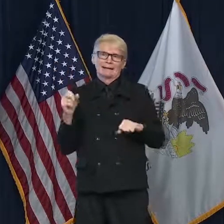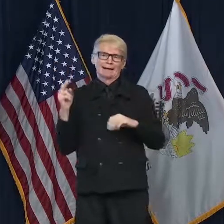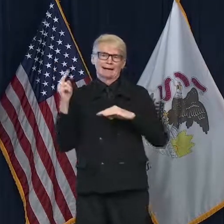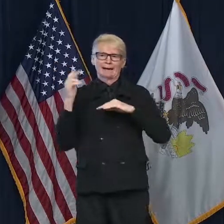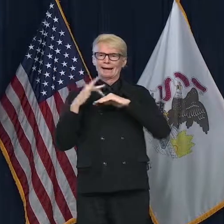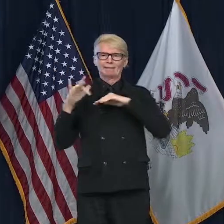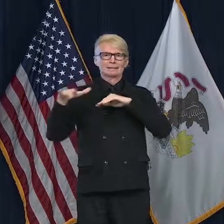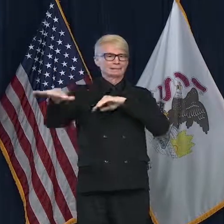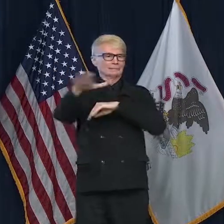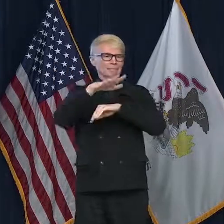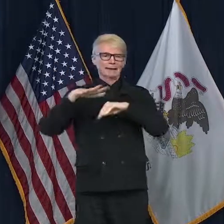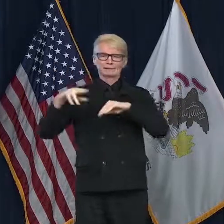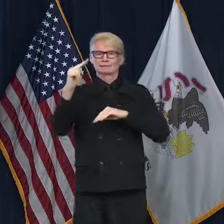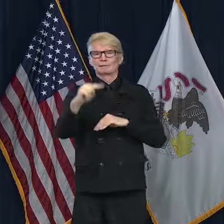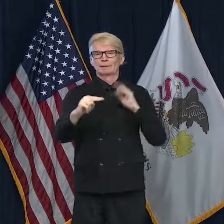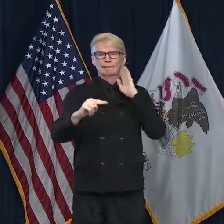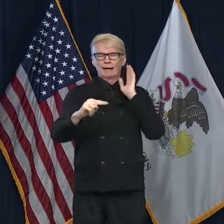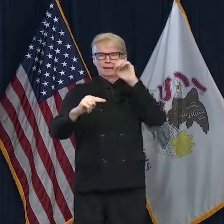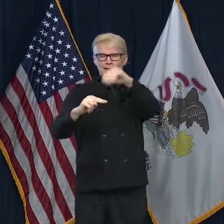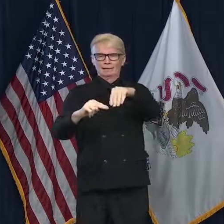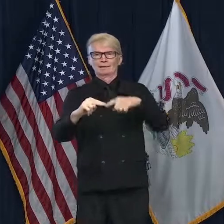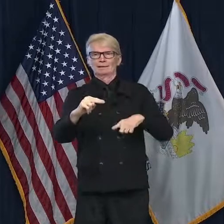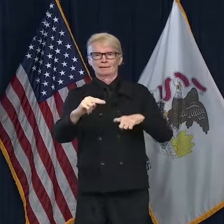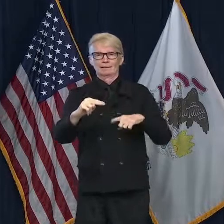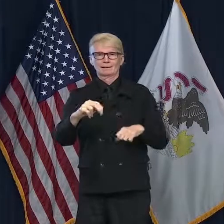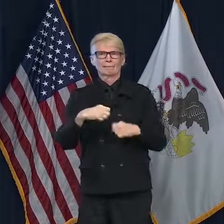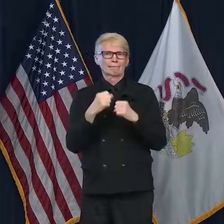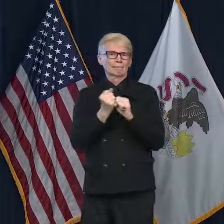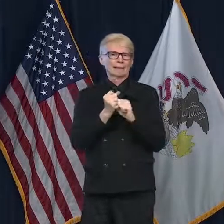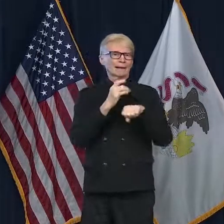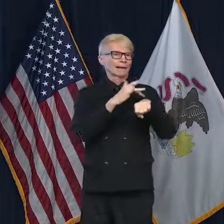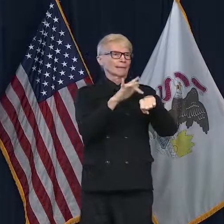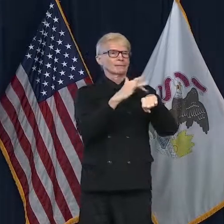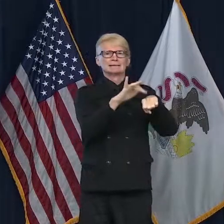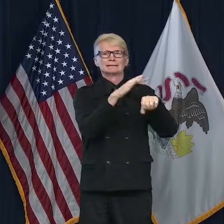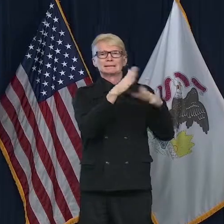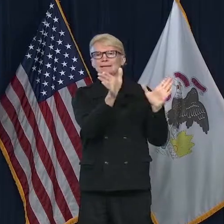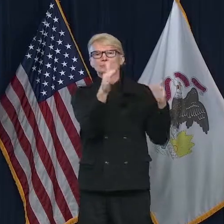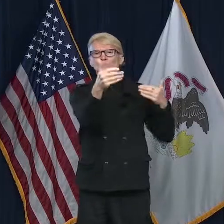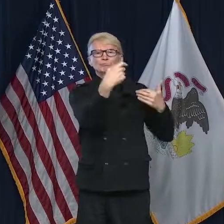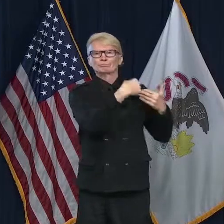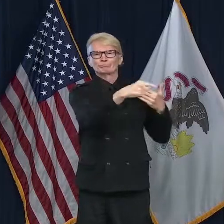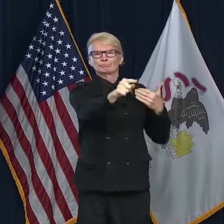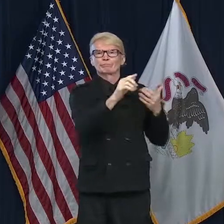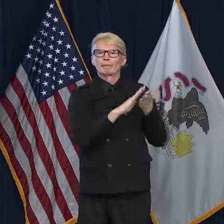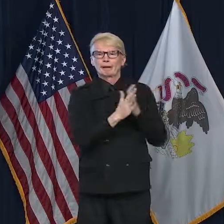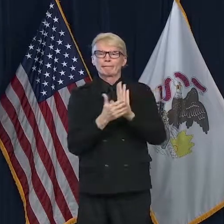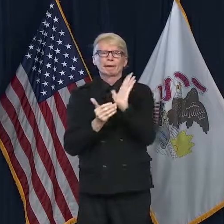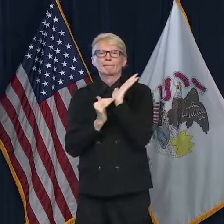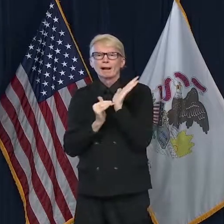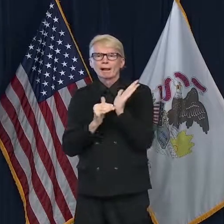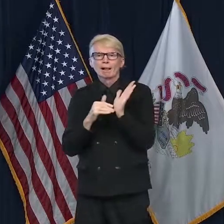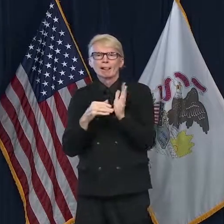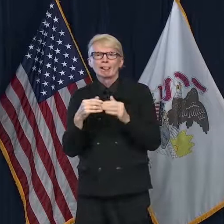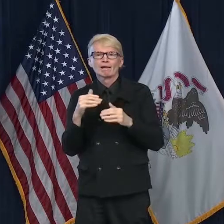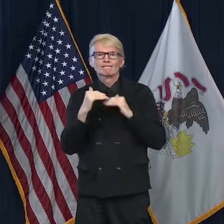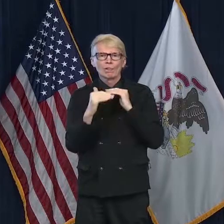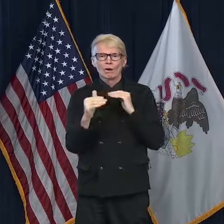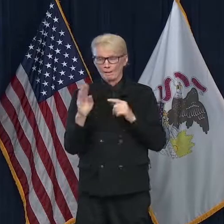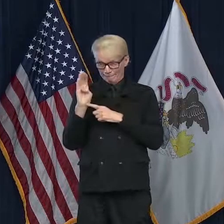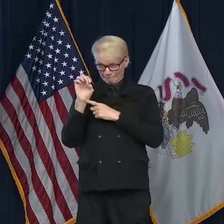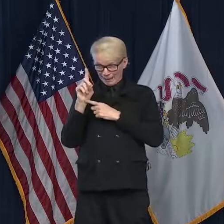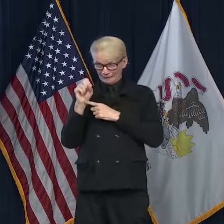empty space, can convert an empty wing into a medical floor. It's not the beds that